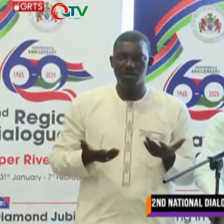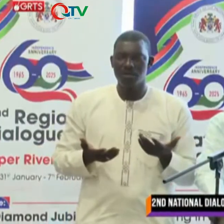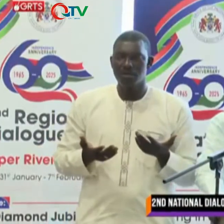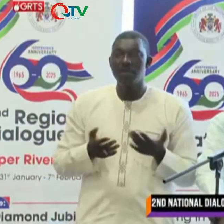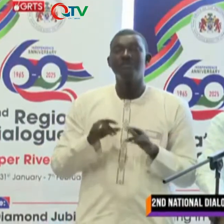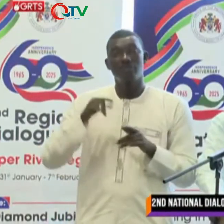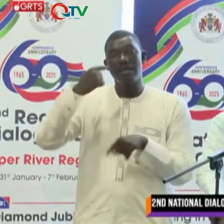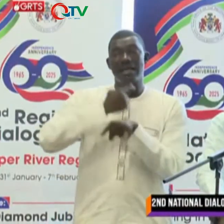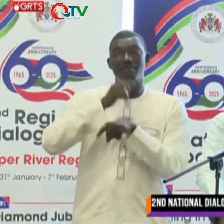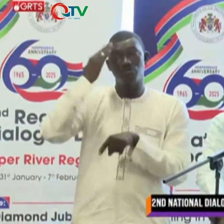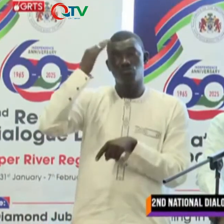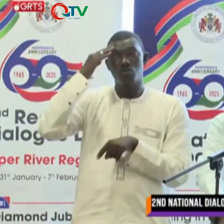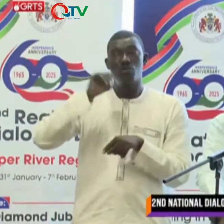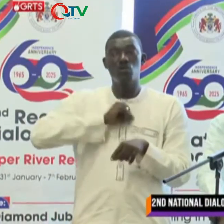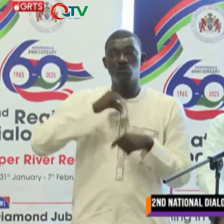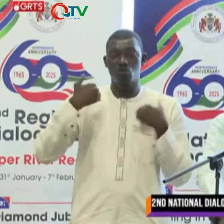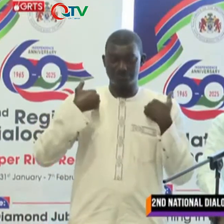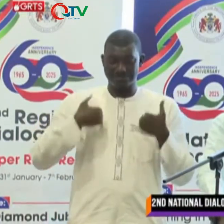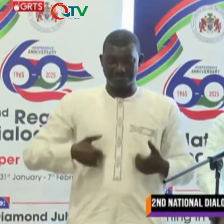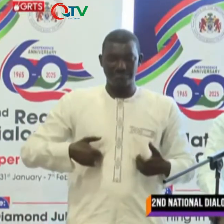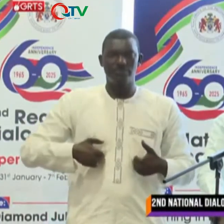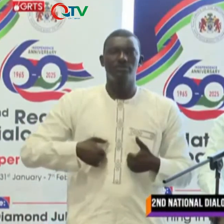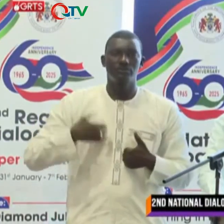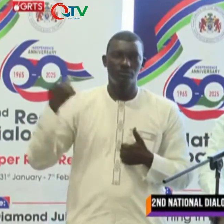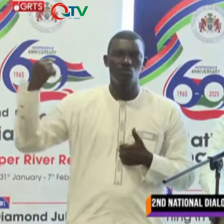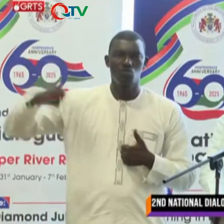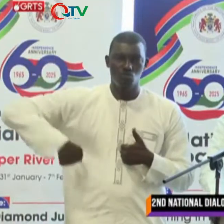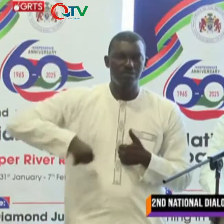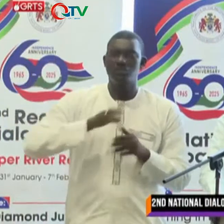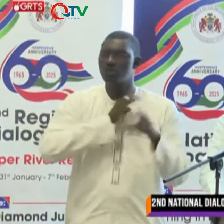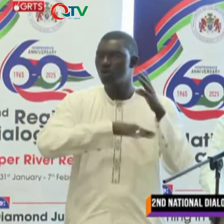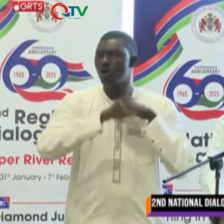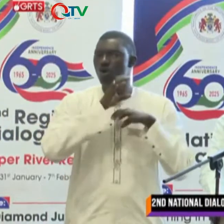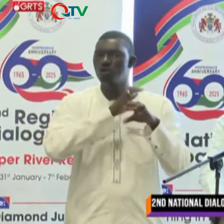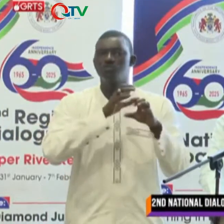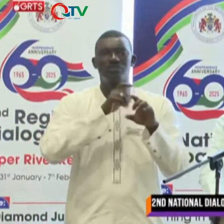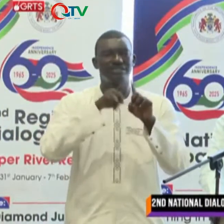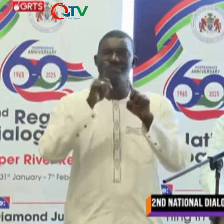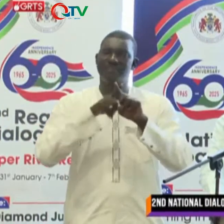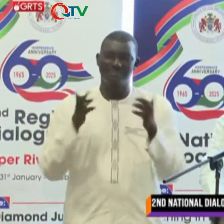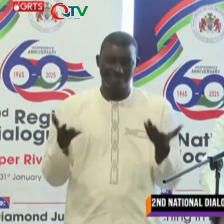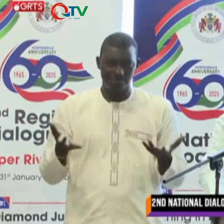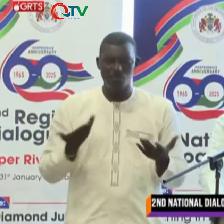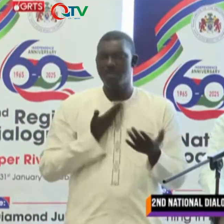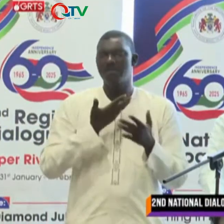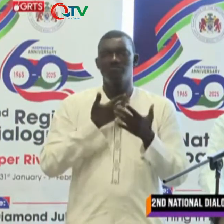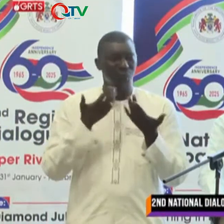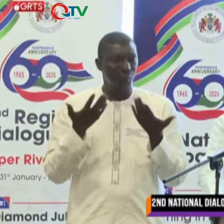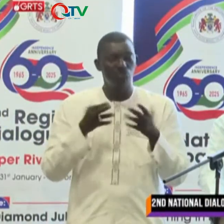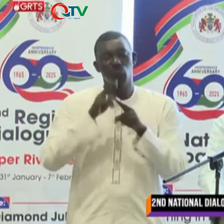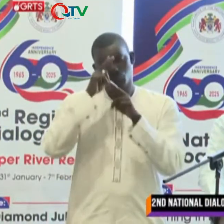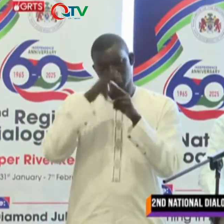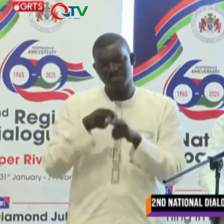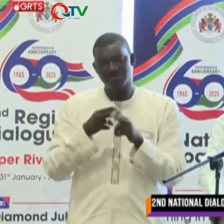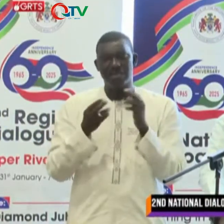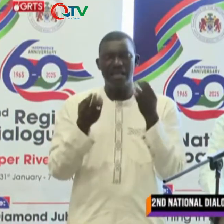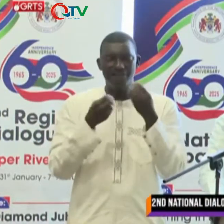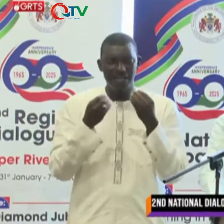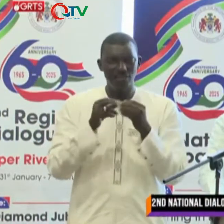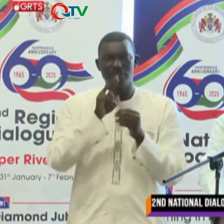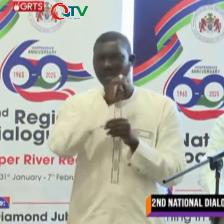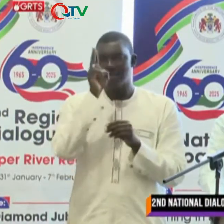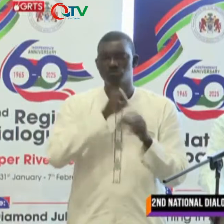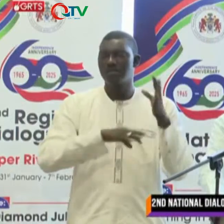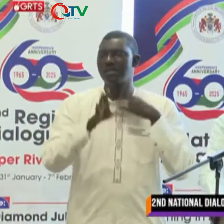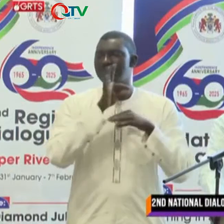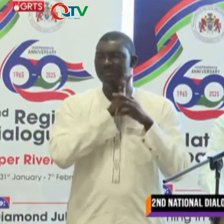rich cultural diversity. We have a common heritage, respectable values, national traditions,